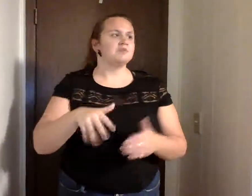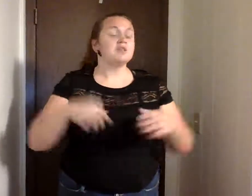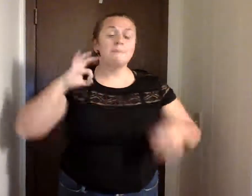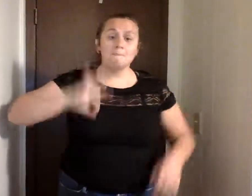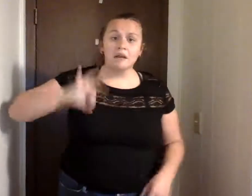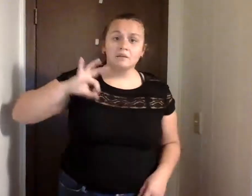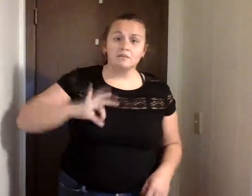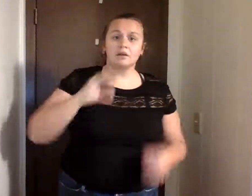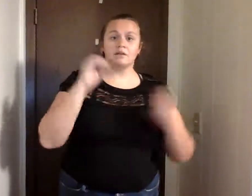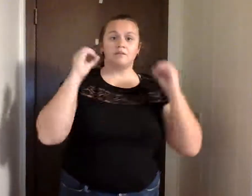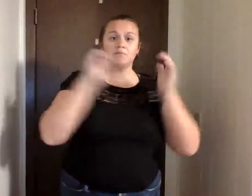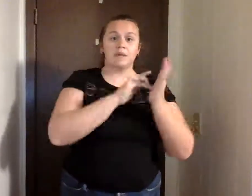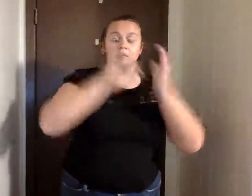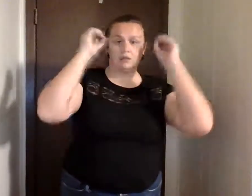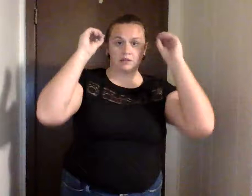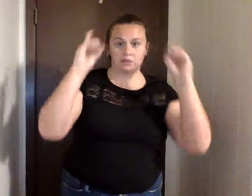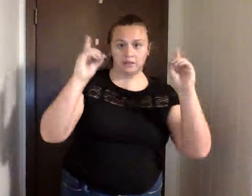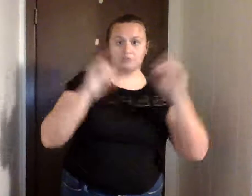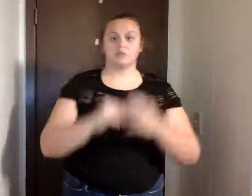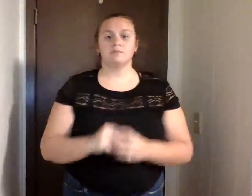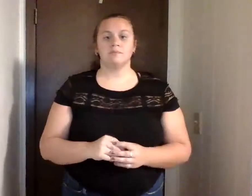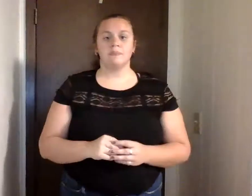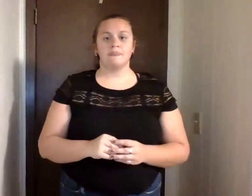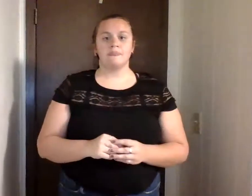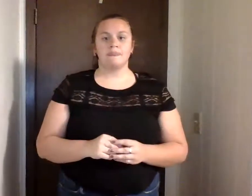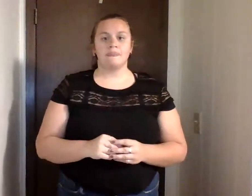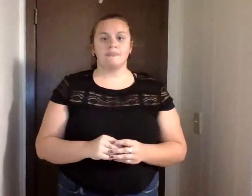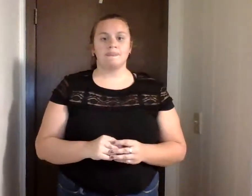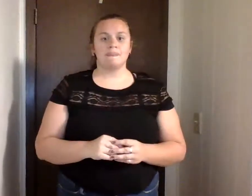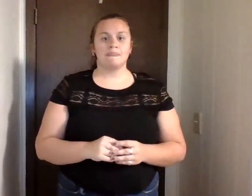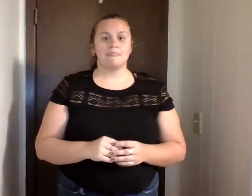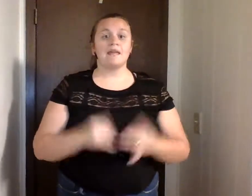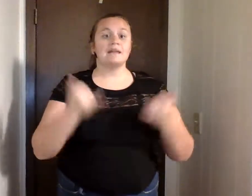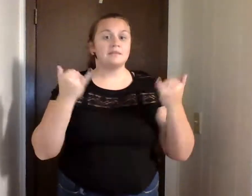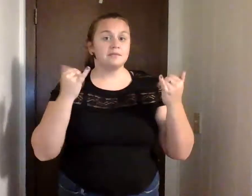education. And this is what we get to study from today.